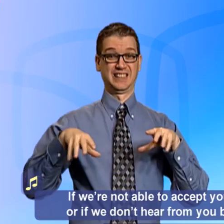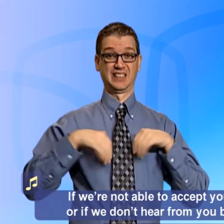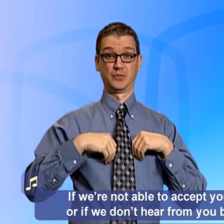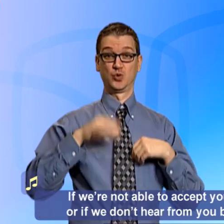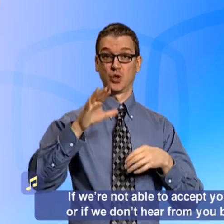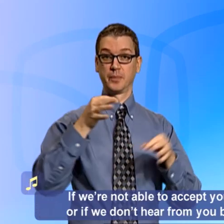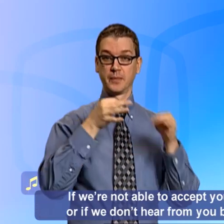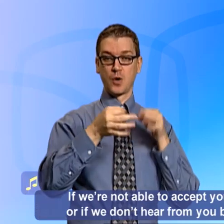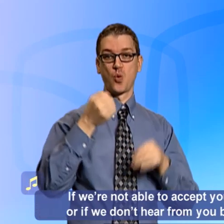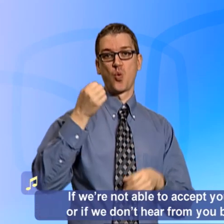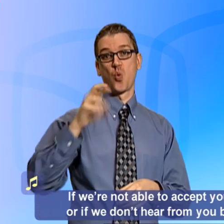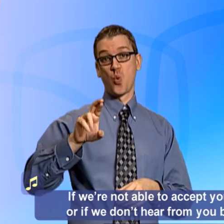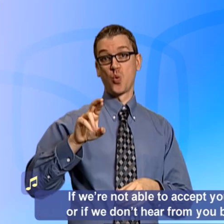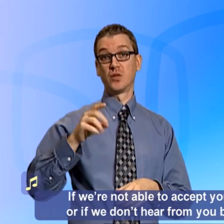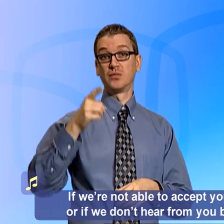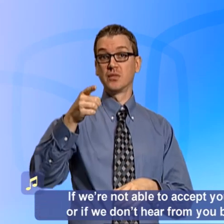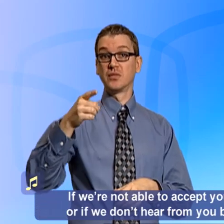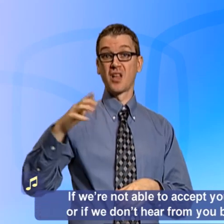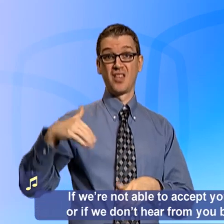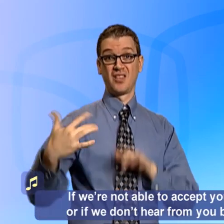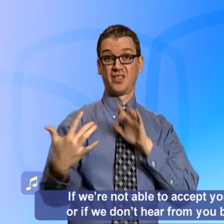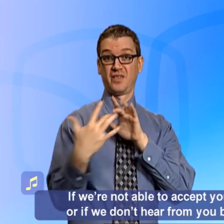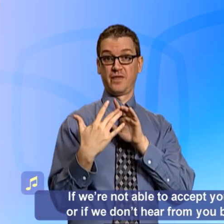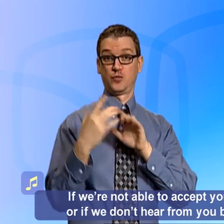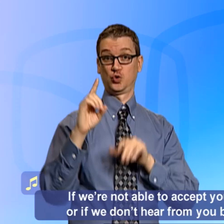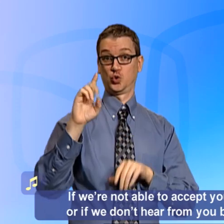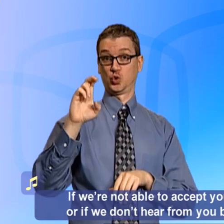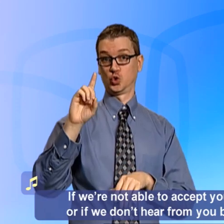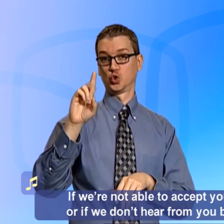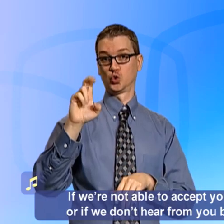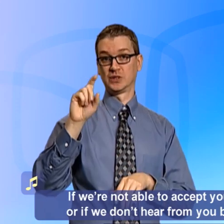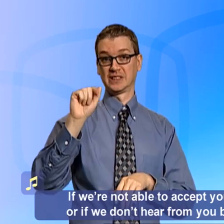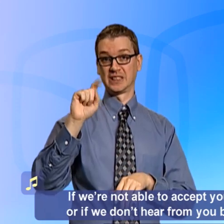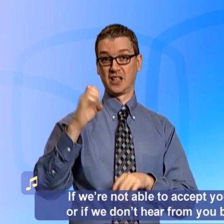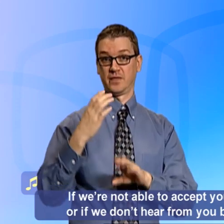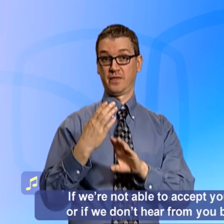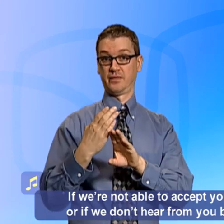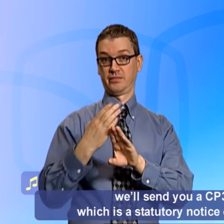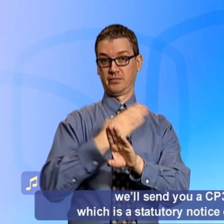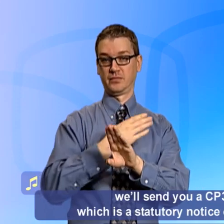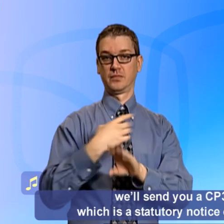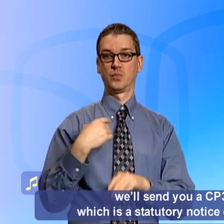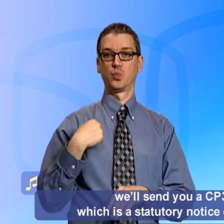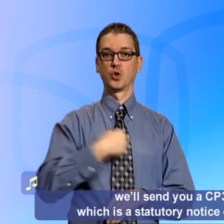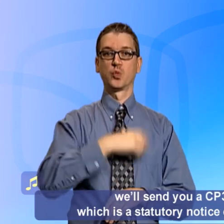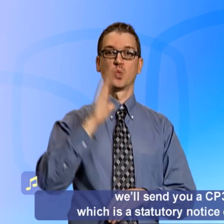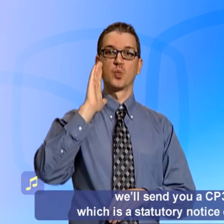If we're not able to accept your explanation, or if we don't hear from you by the due date, we'll send you a